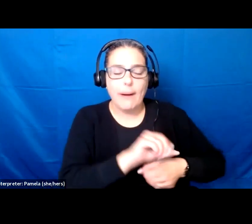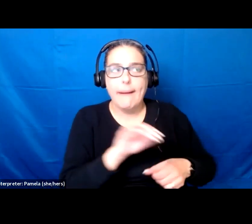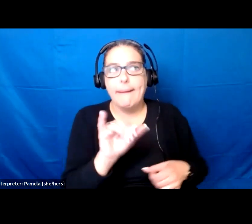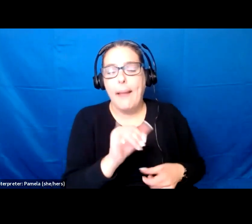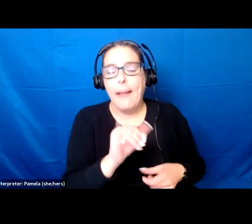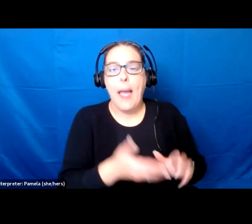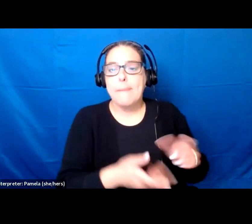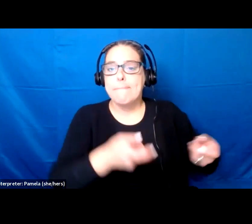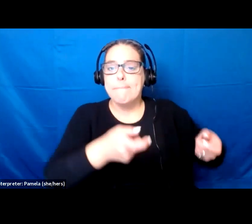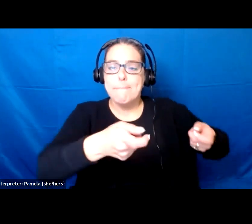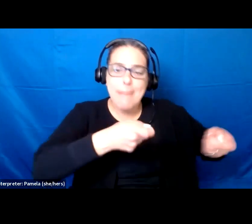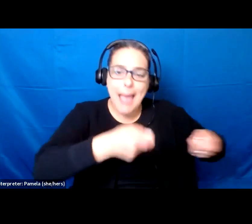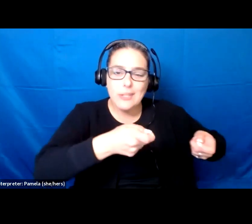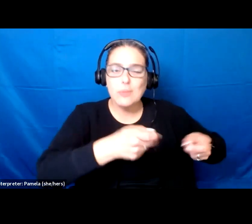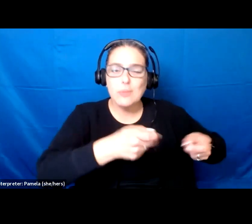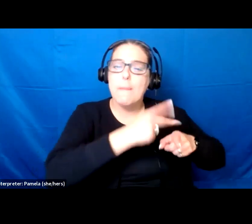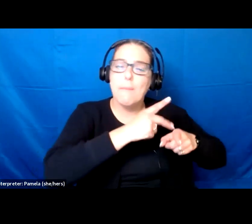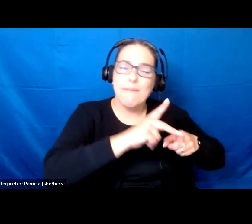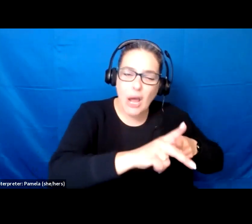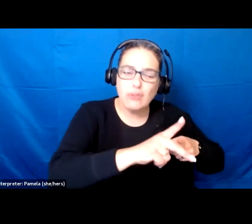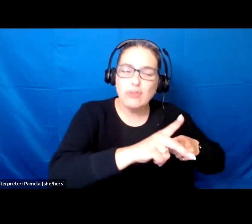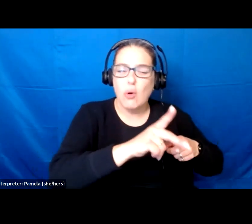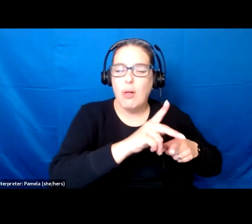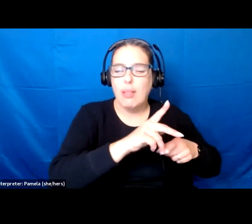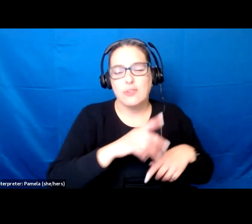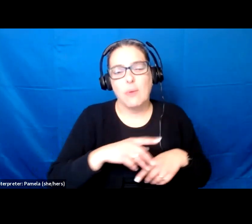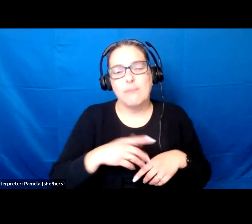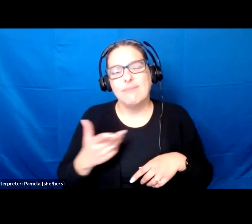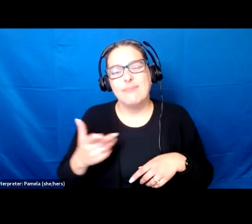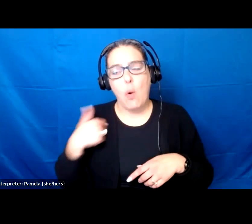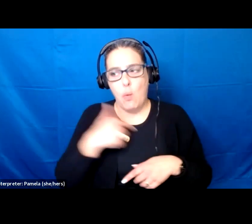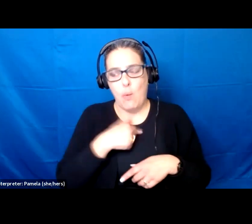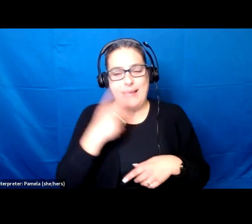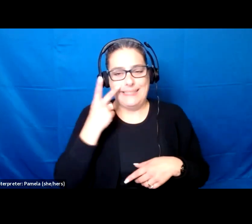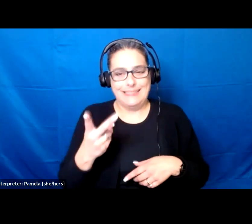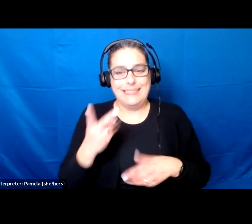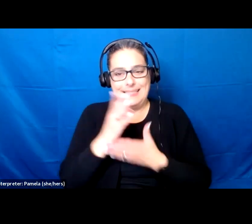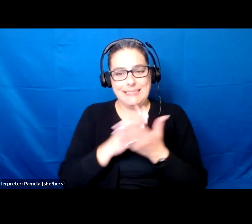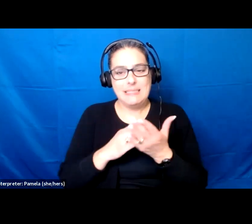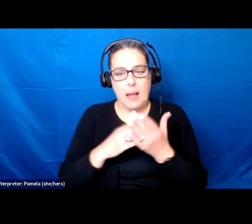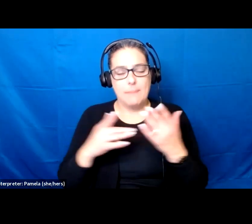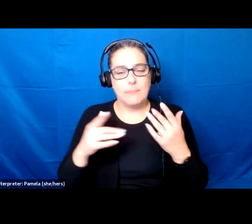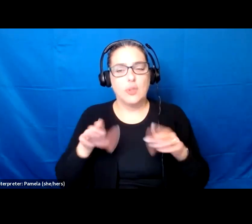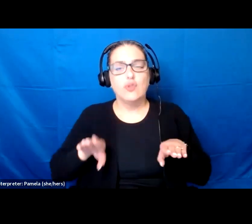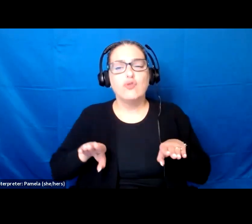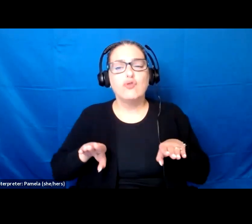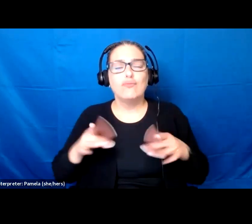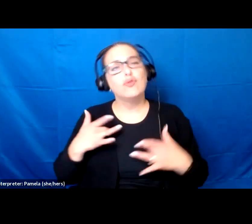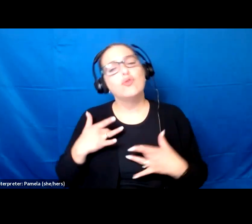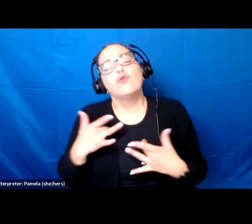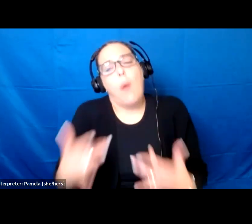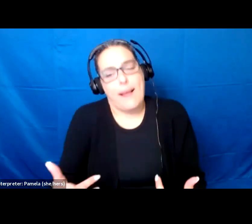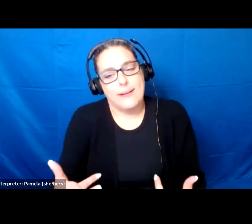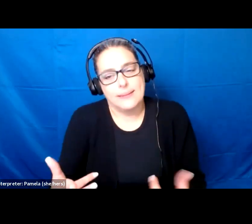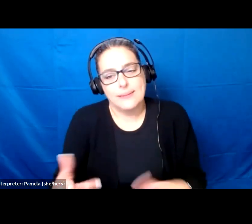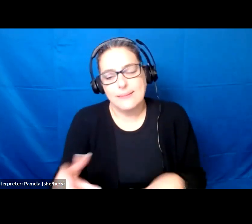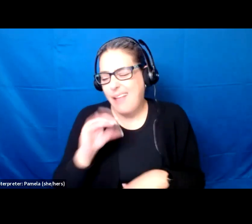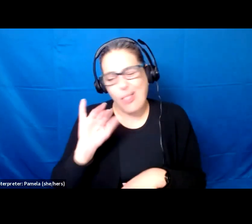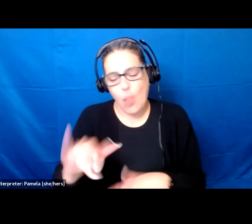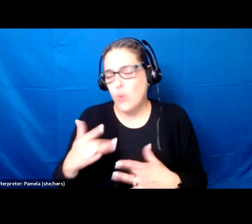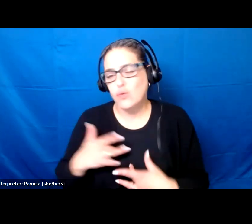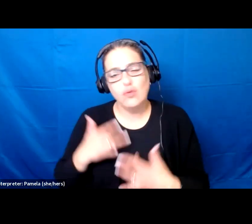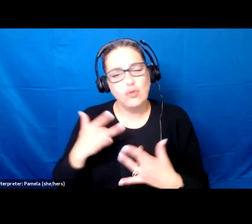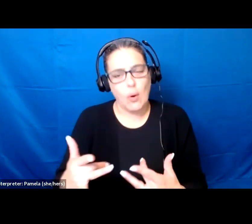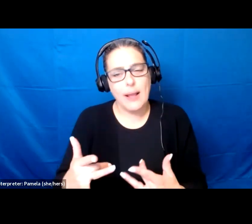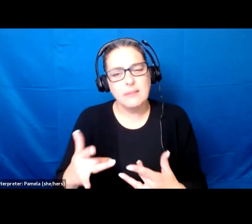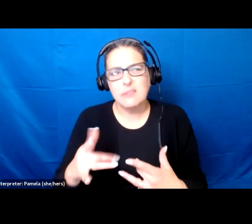management, professional, and related occupations. So we see some definite trends, and these have been very durable trends over